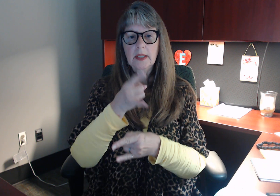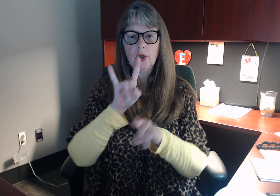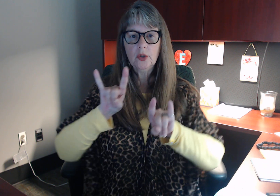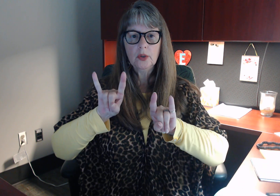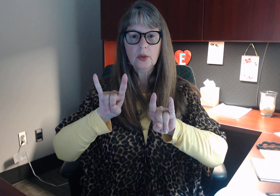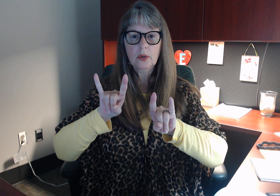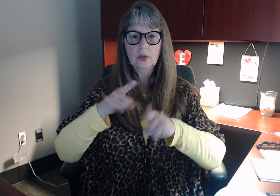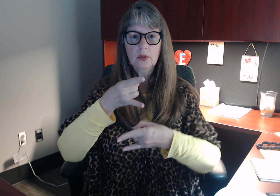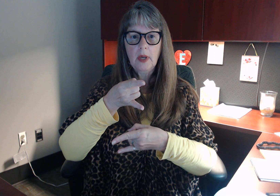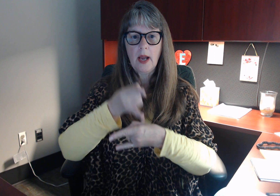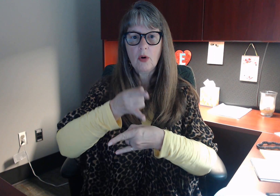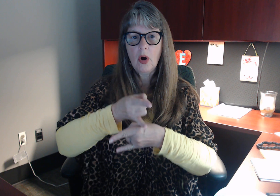Liquor, alcohol,